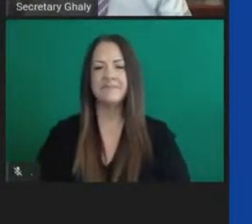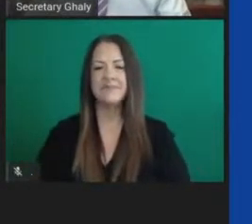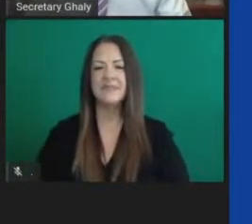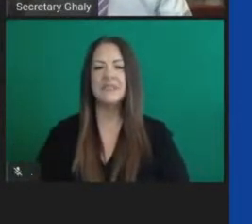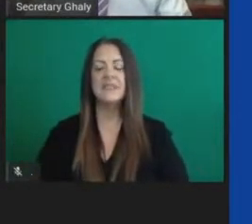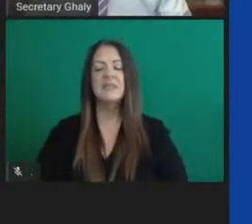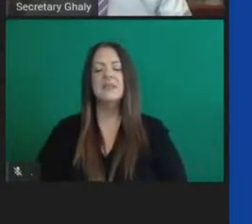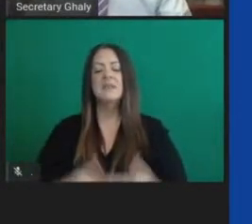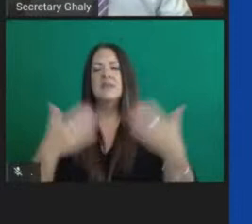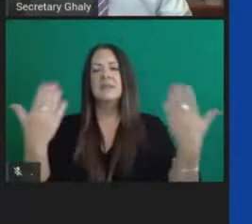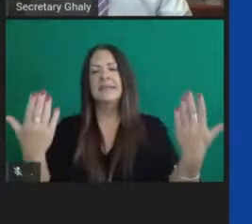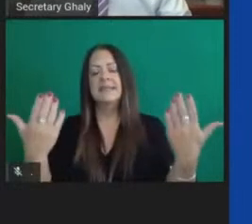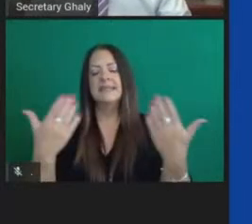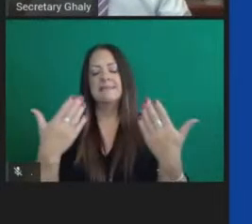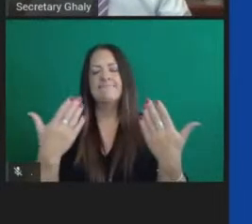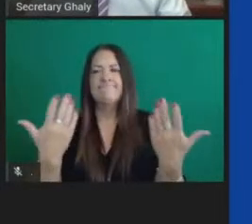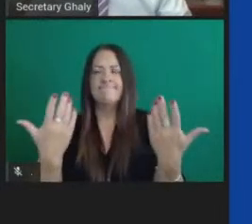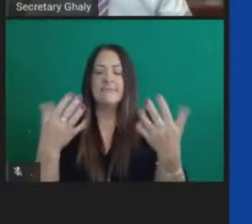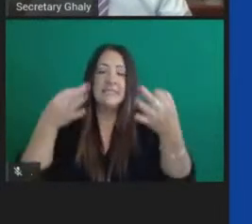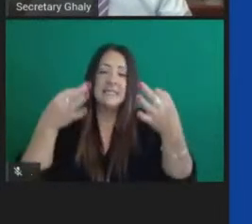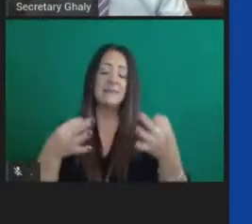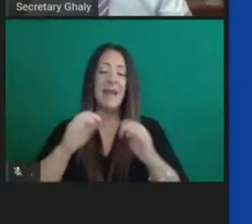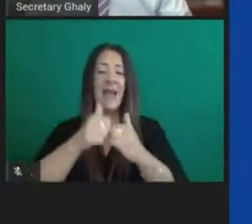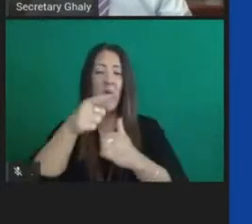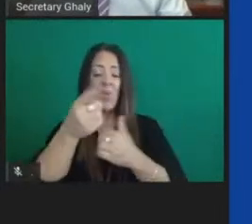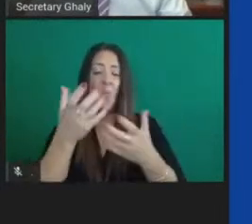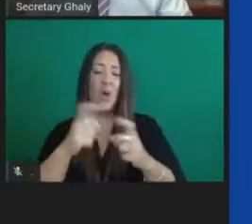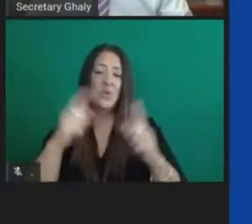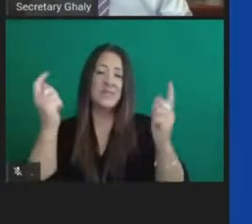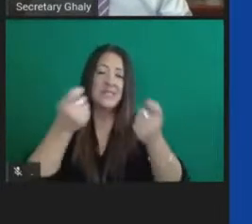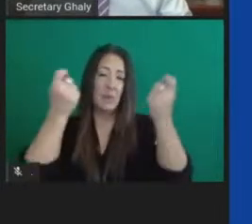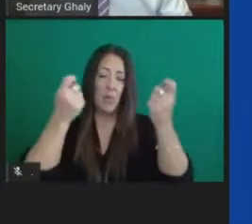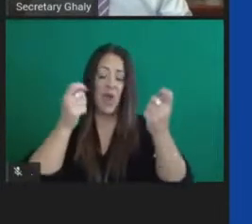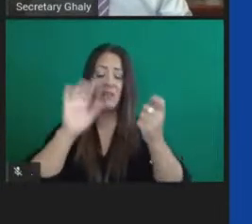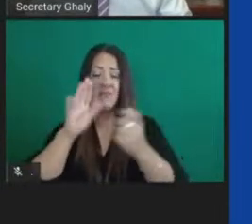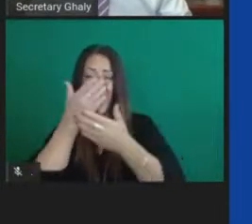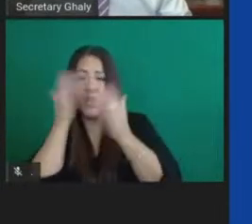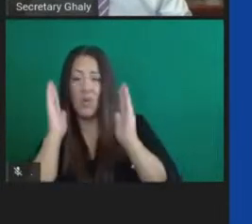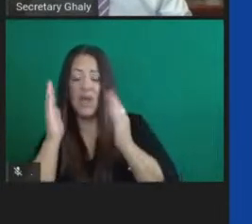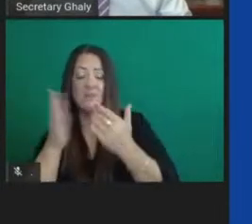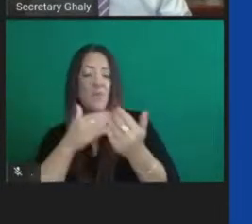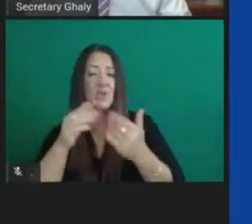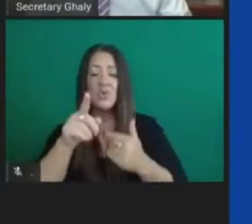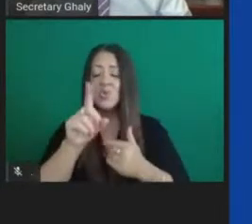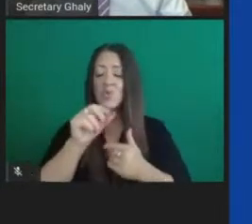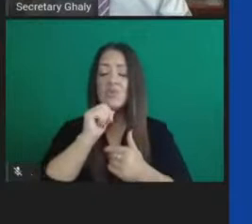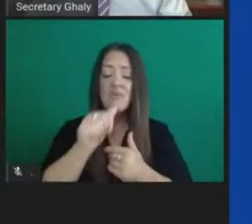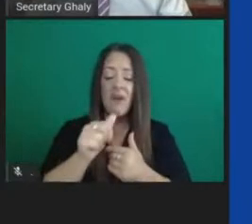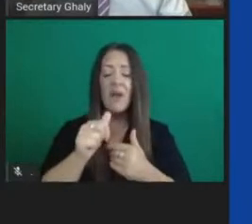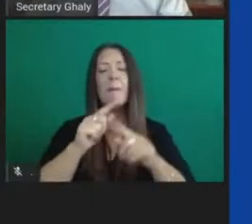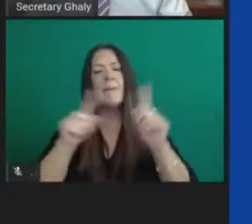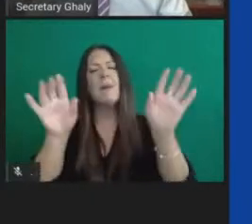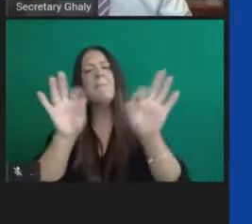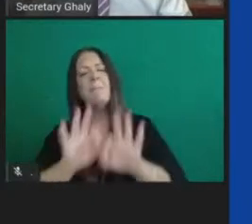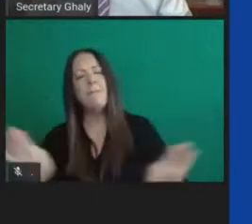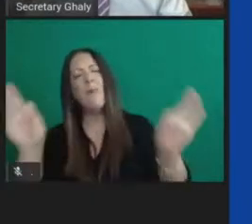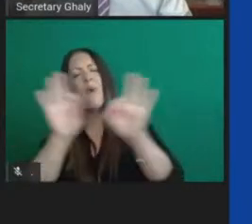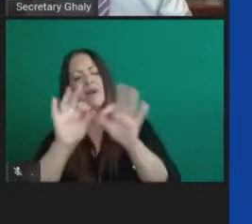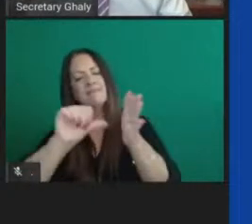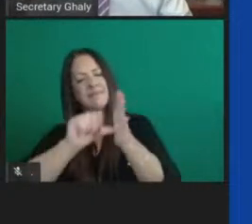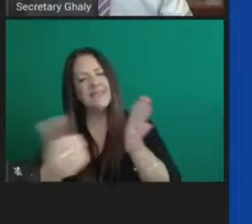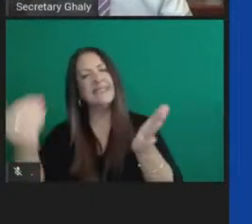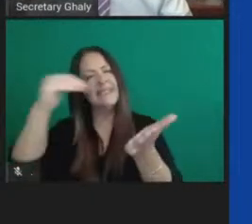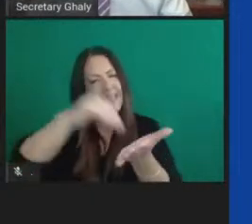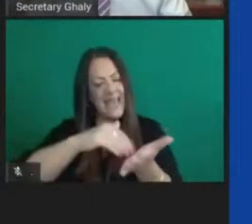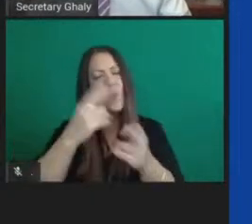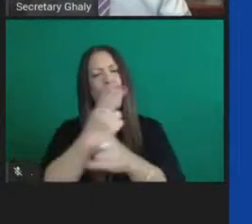So regardless of how you choose to celebrate Halloween, we want you to keep these handful of things in mind. We want you to wear your face